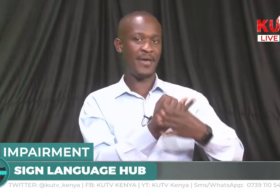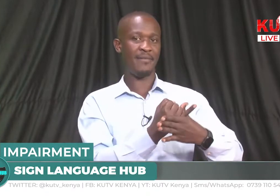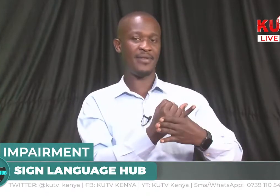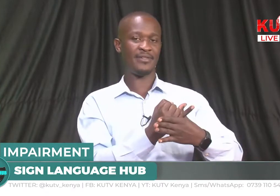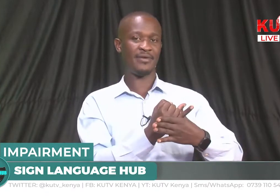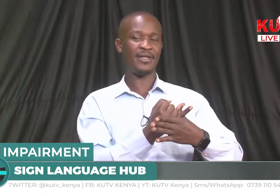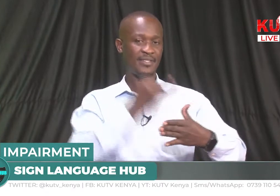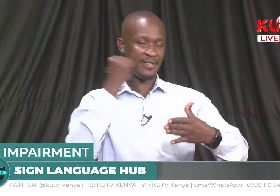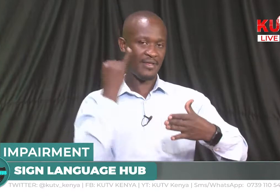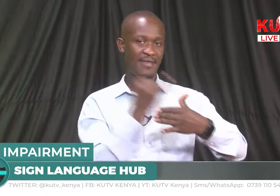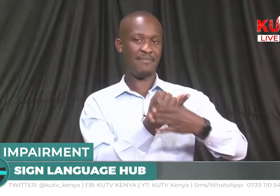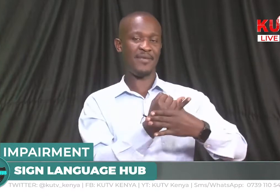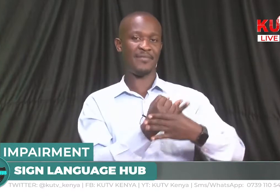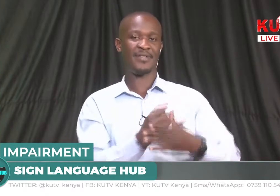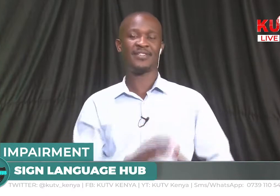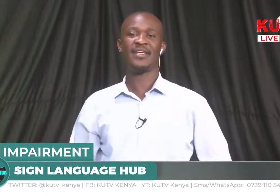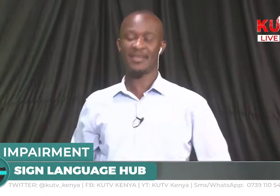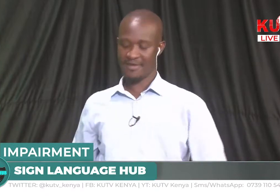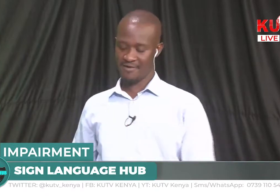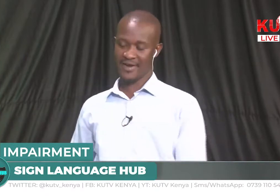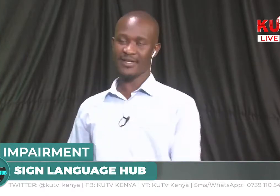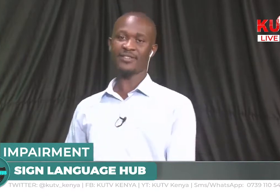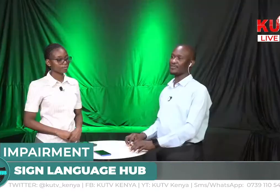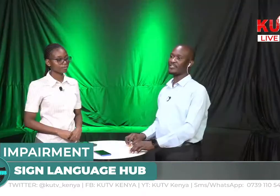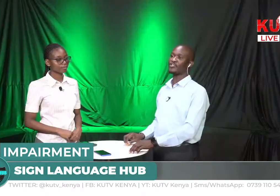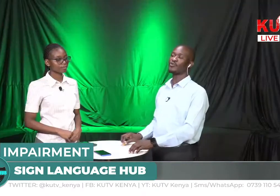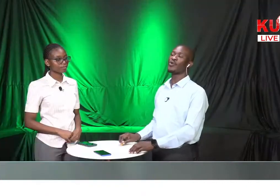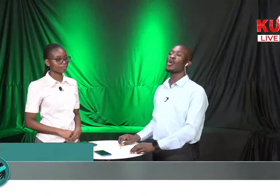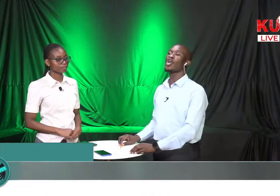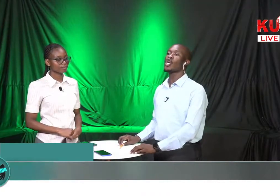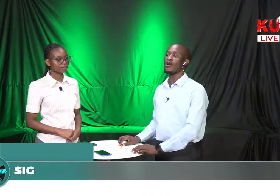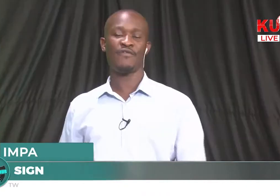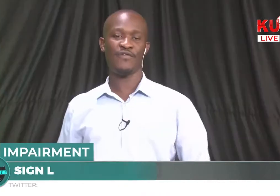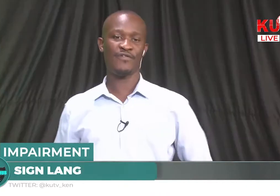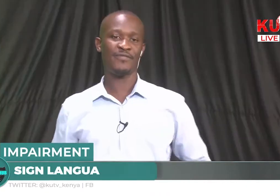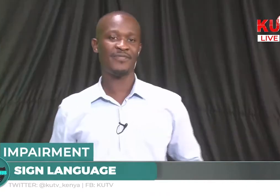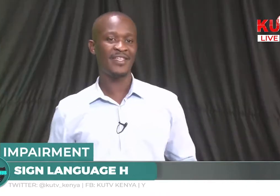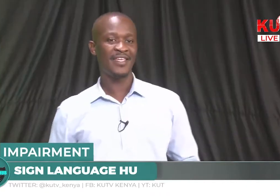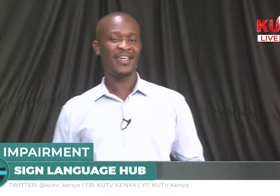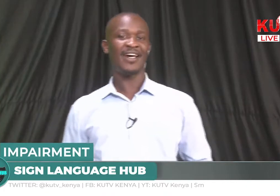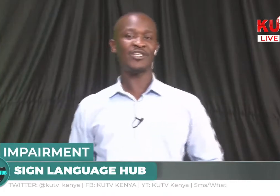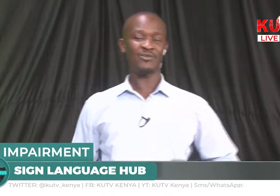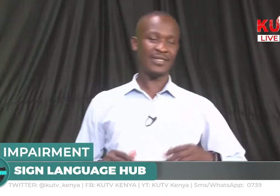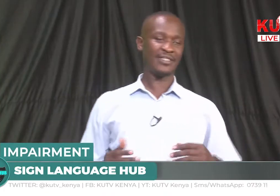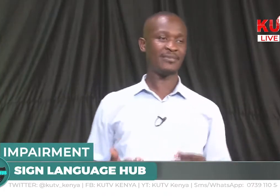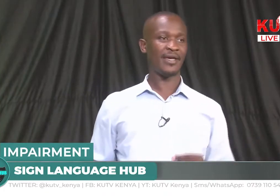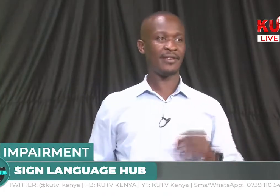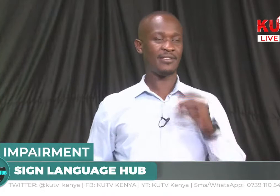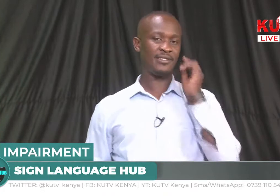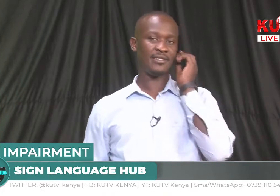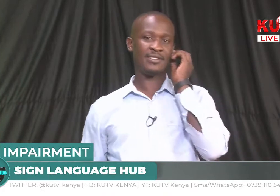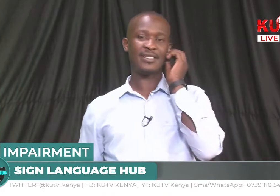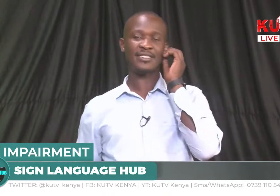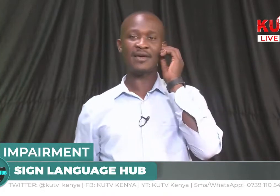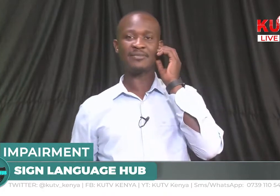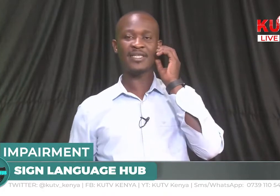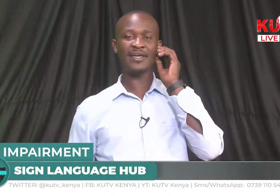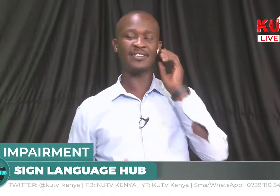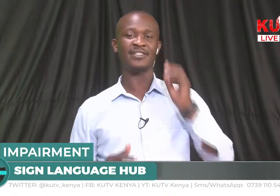impairment, all right? Impairment. All right, let's continue. Cough. I tell you there are some signs in sign